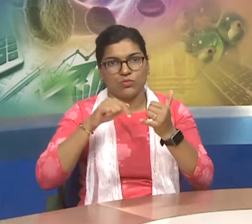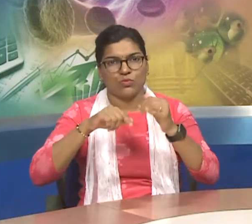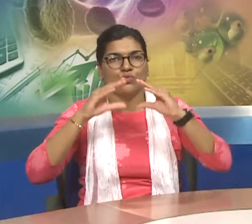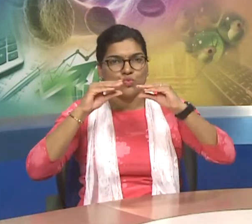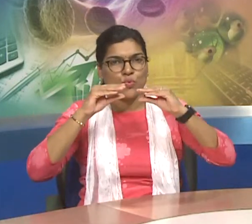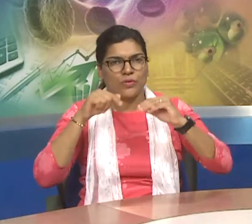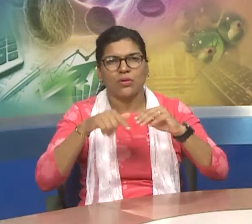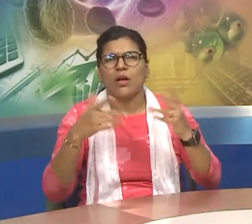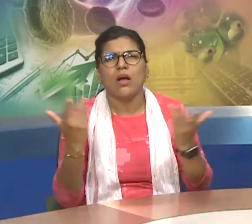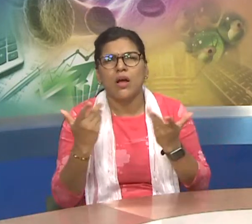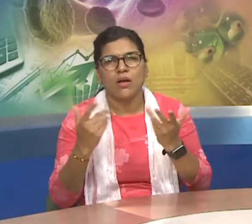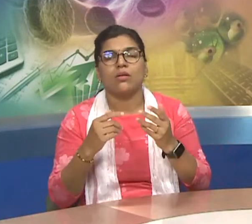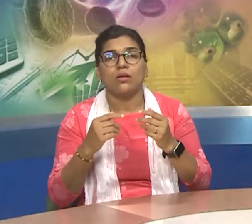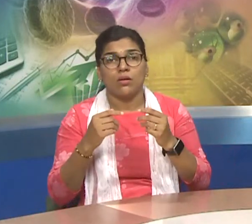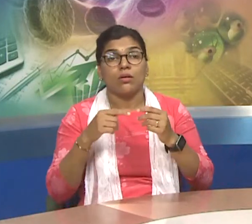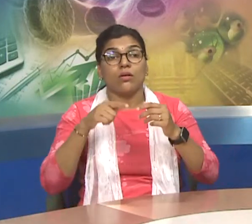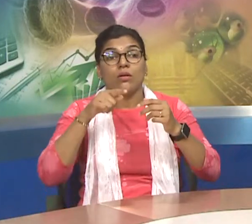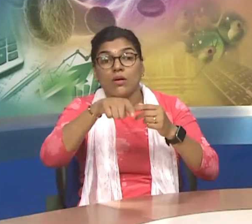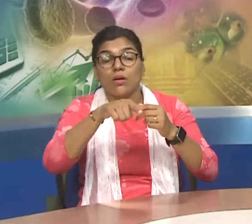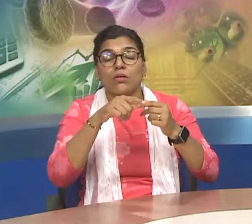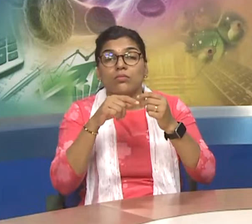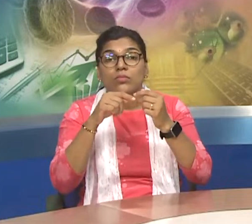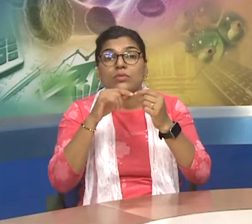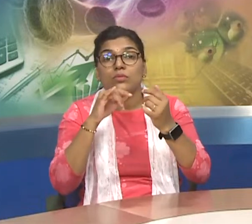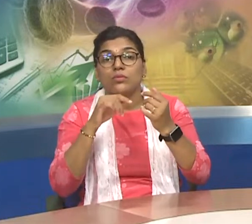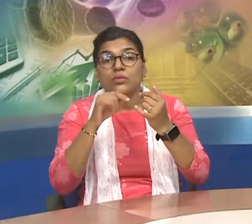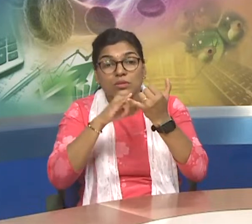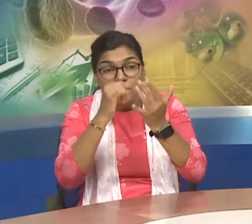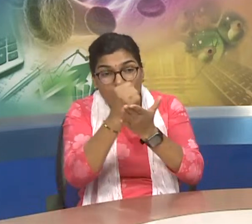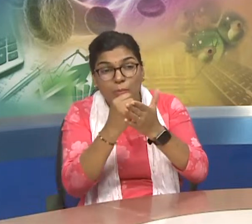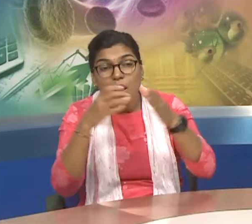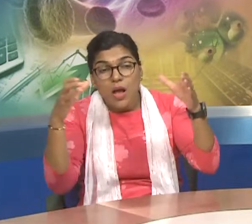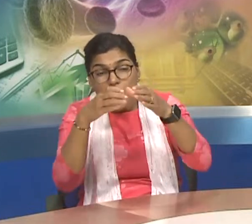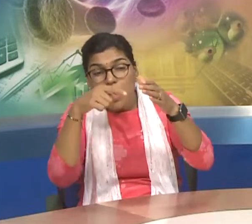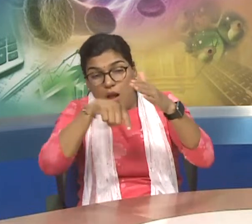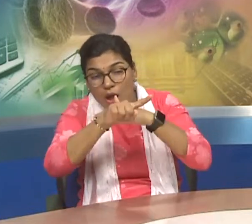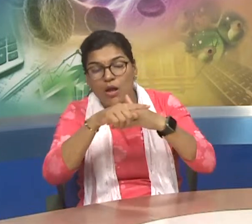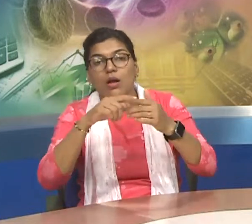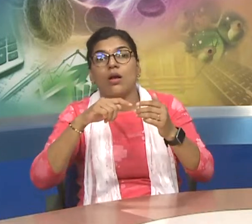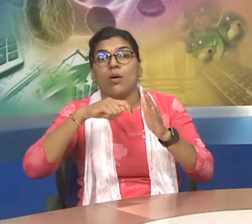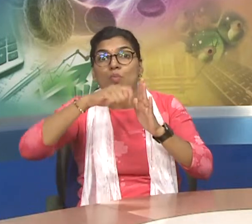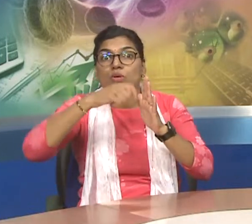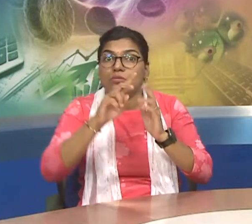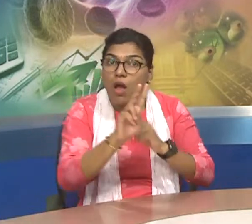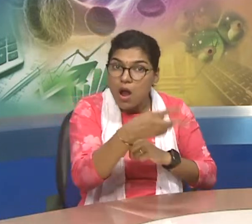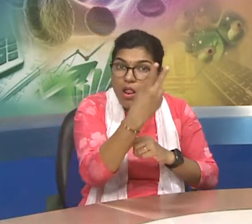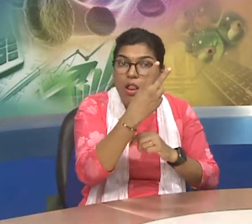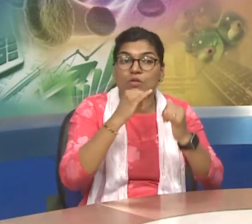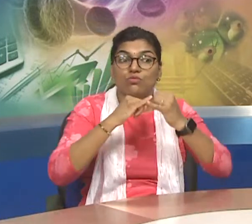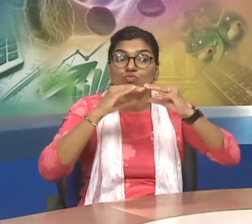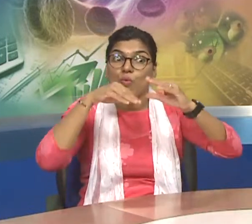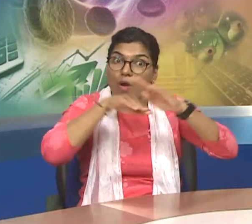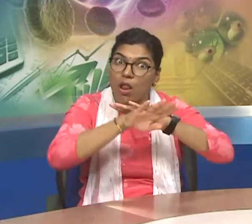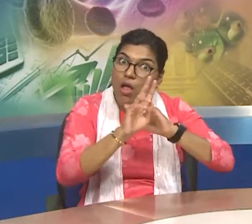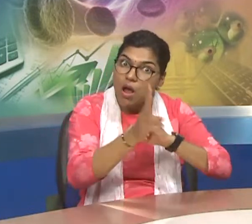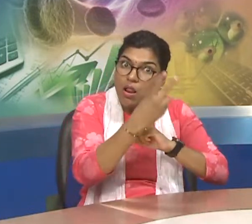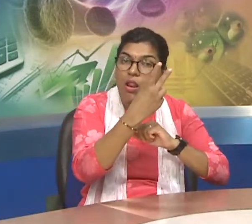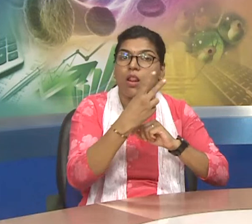So this software is used by a library for performing various activities of the library.